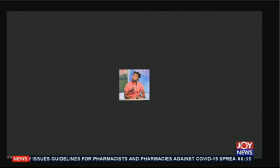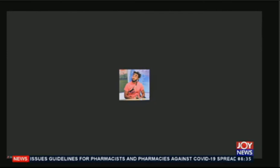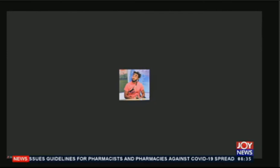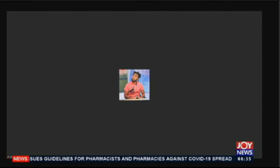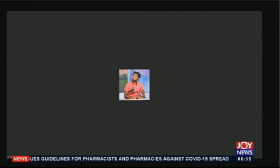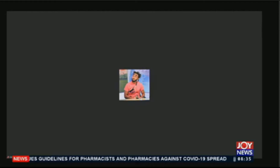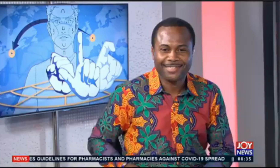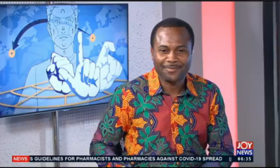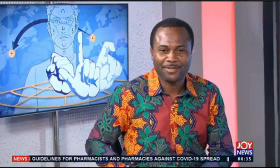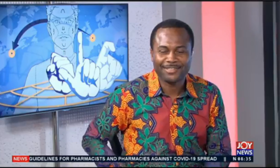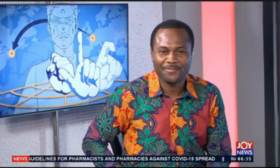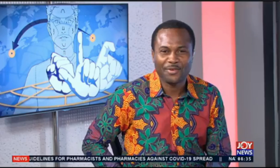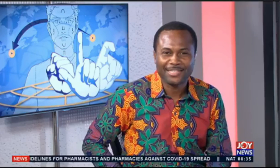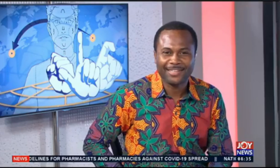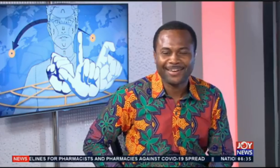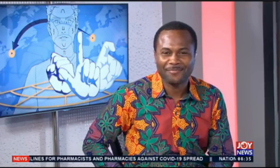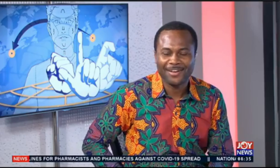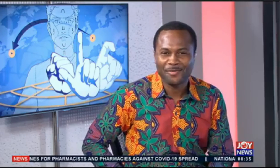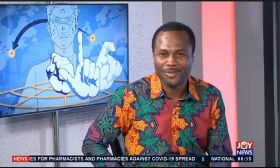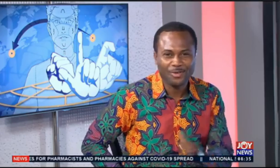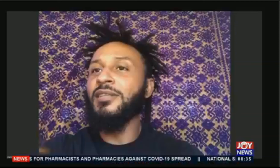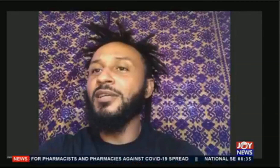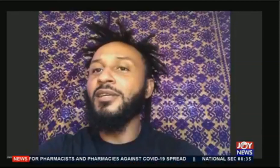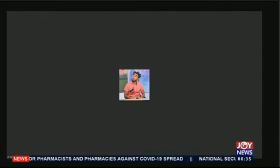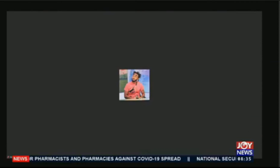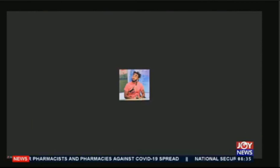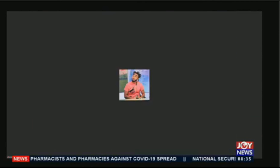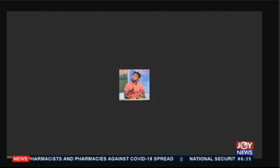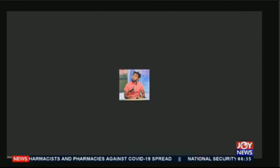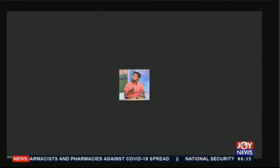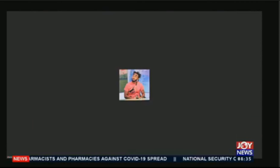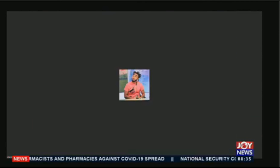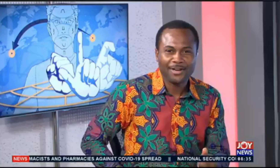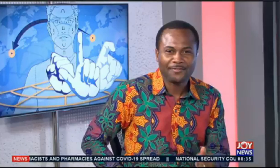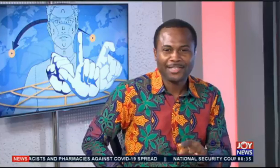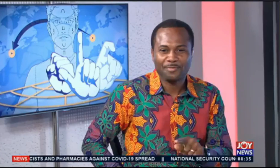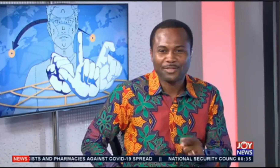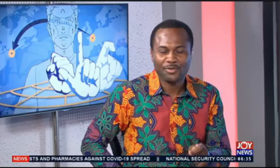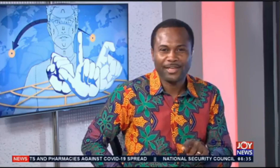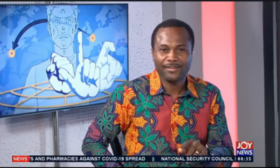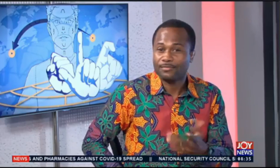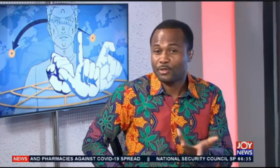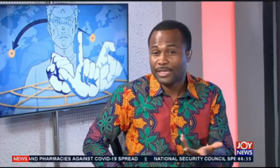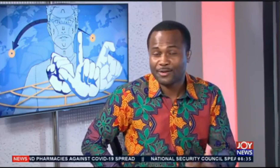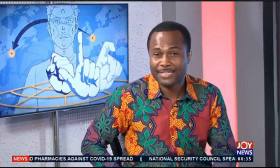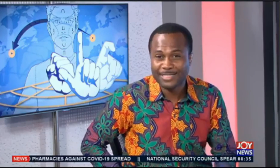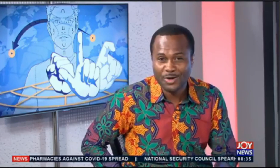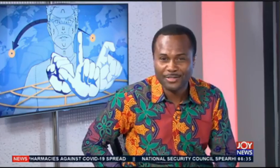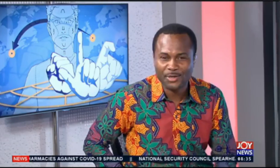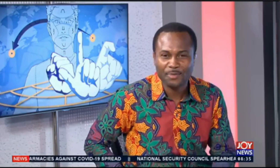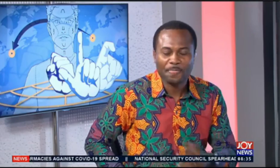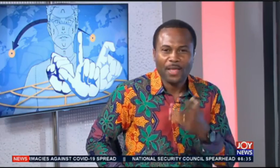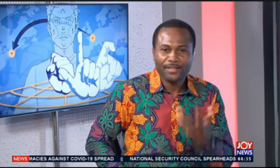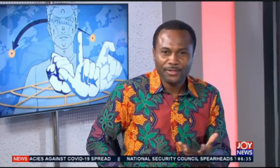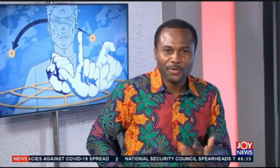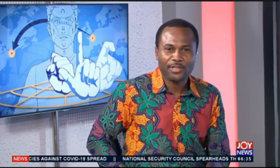okay, so we have some difficulty linking up. We had wanted to do this. Okay, One Love is coming, streaming in. Look, technology is good,